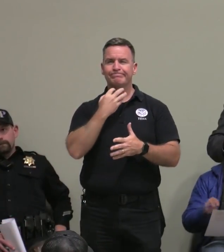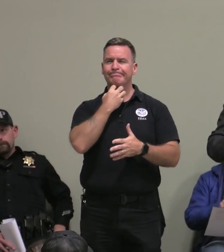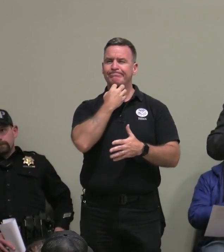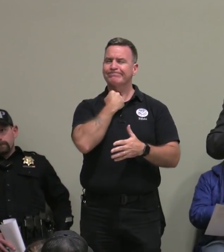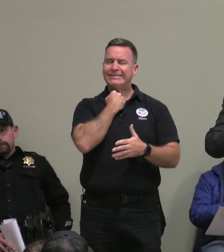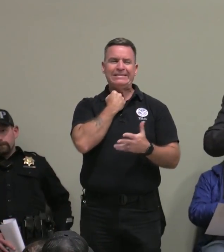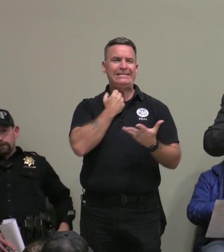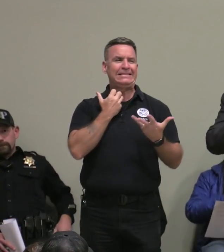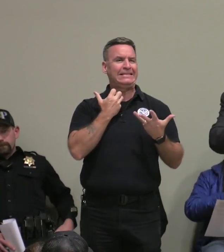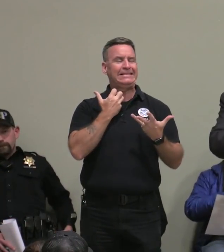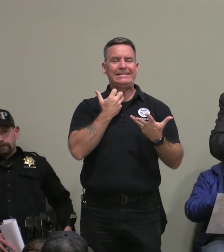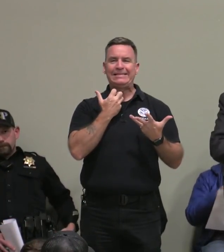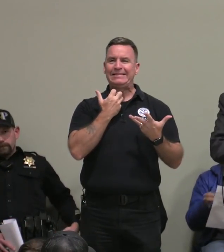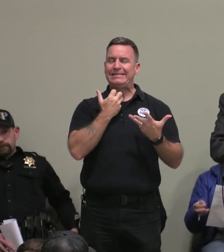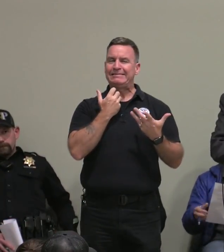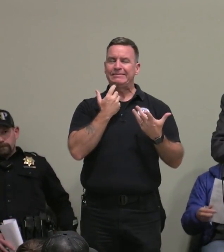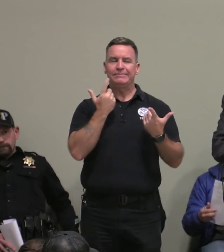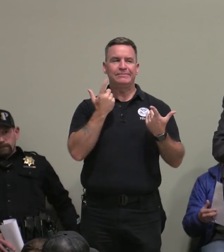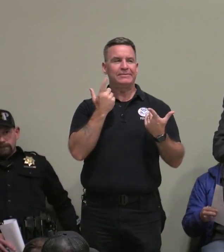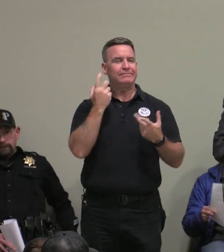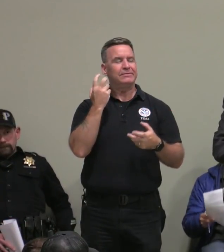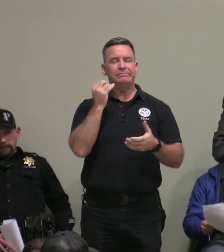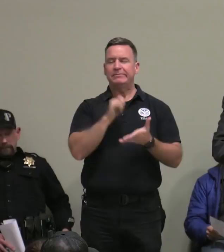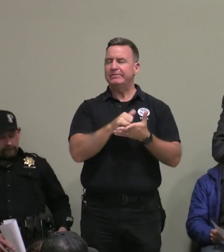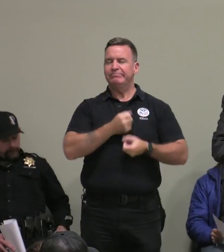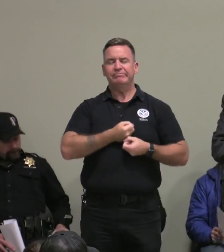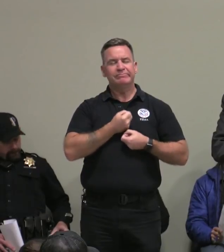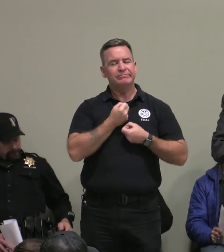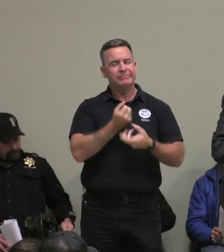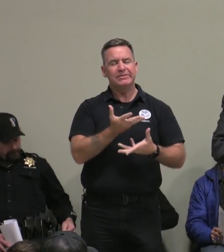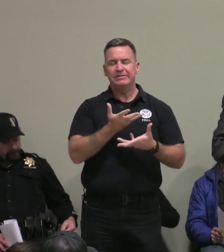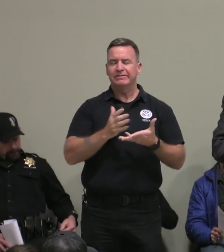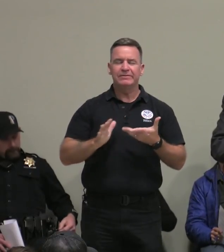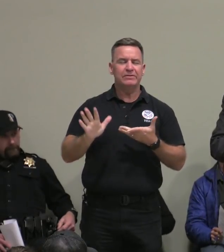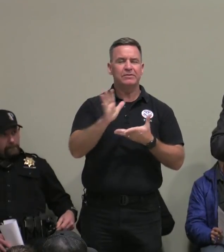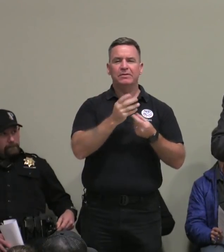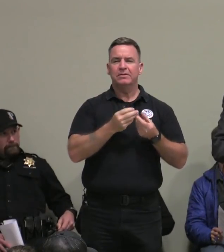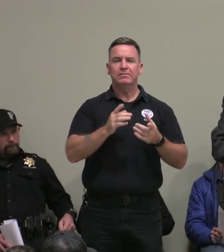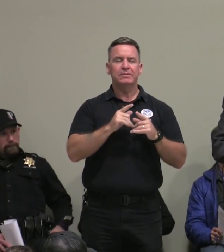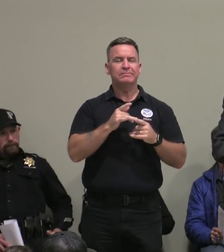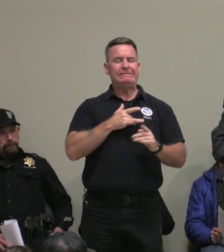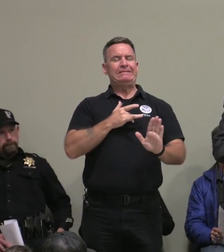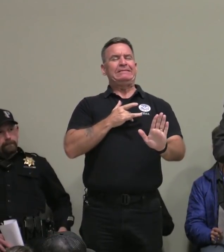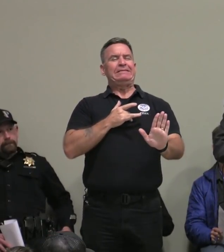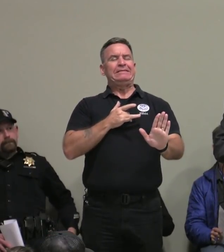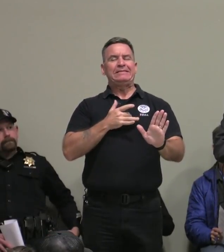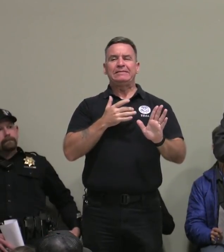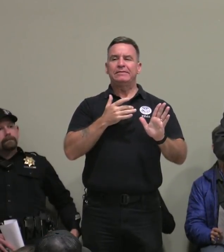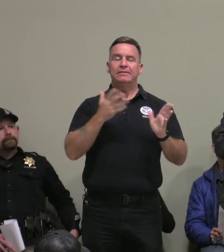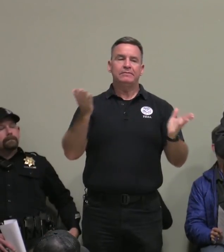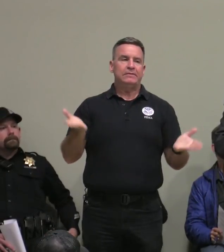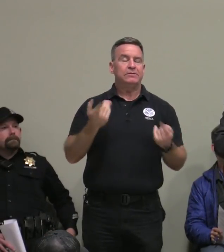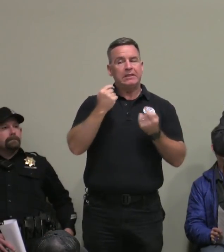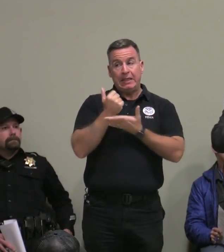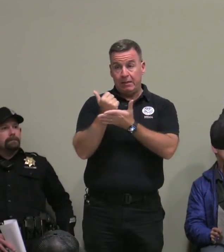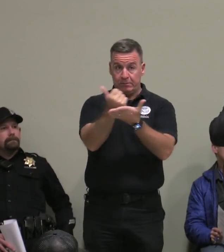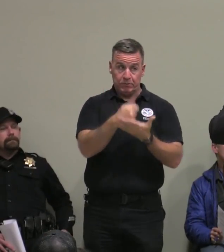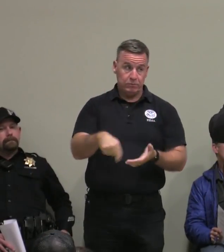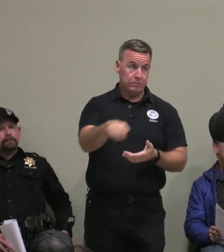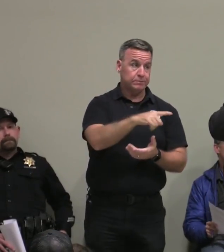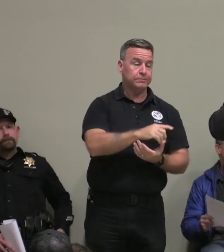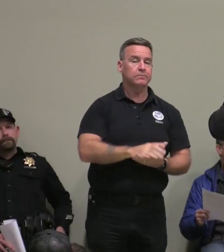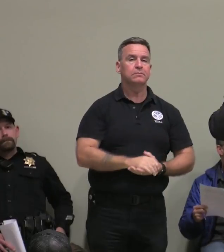anyone could project that loss back to you other than to empathize with you and be here to try to help you.